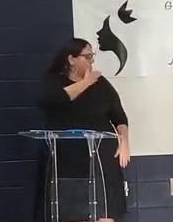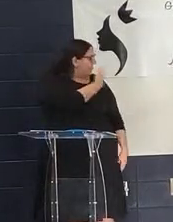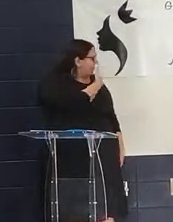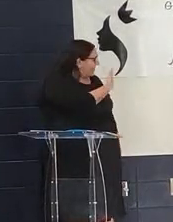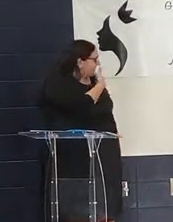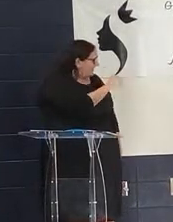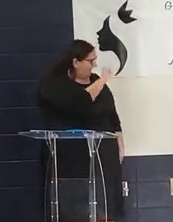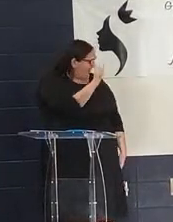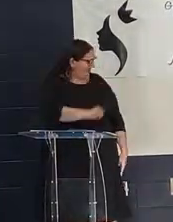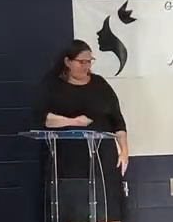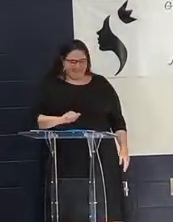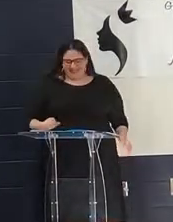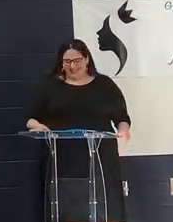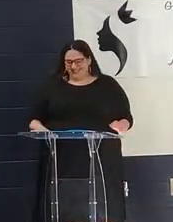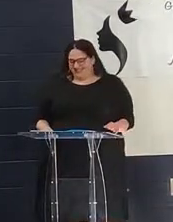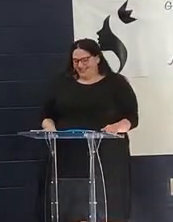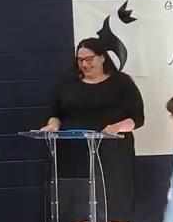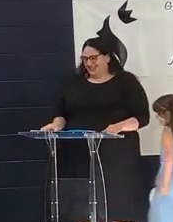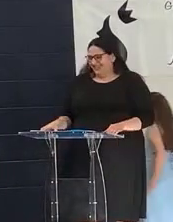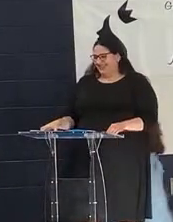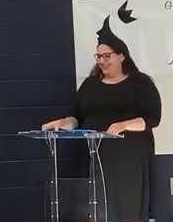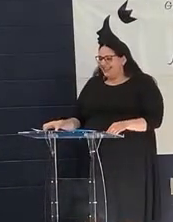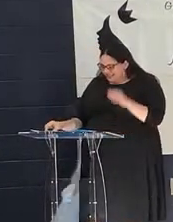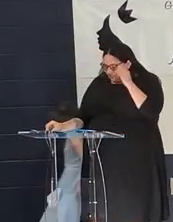Let's give her a hand. Thank you very much, Audrey. Thank you.